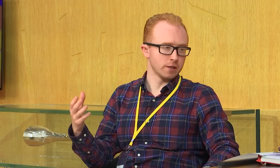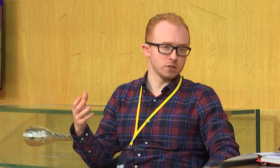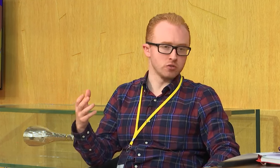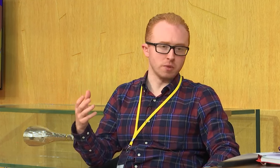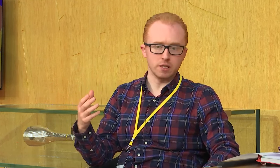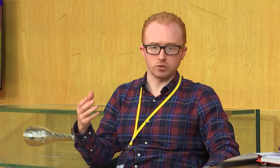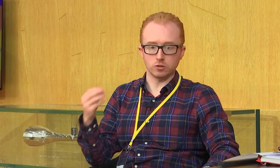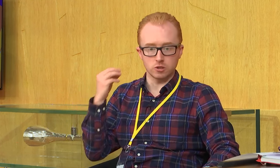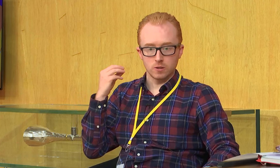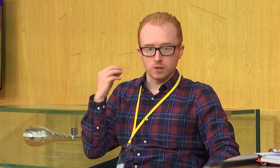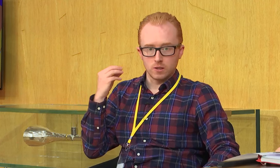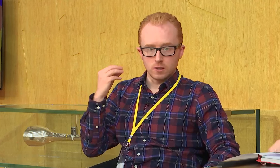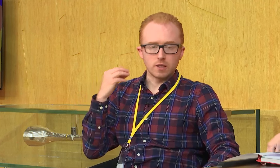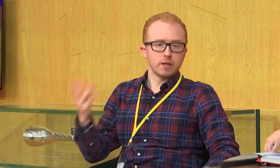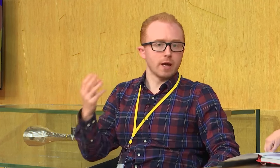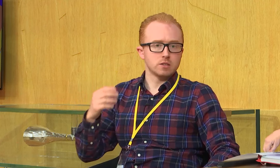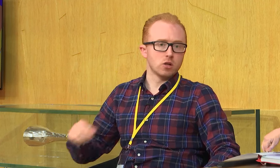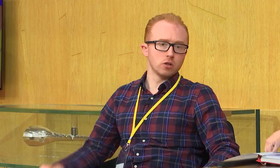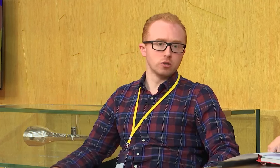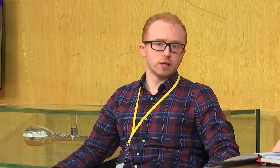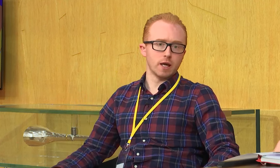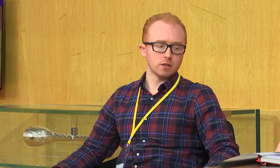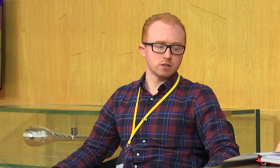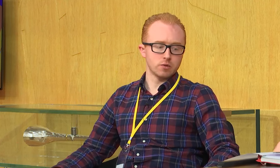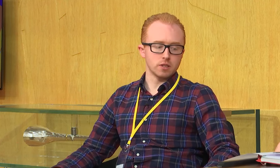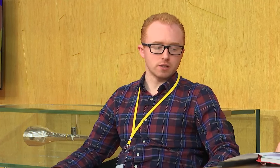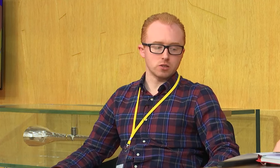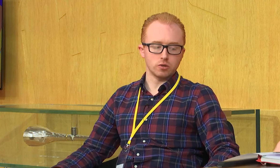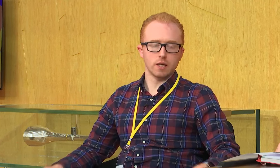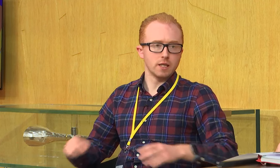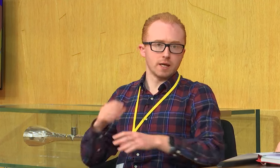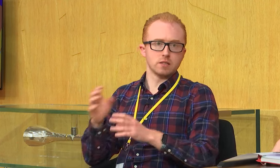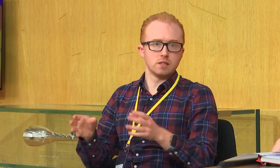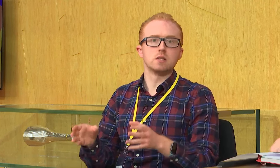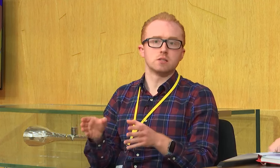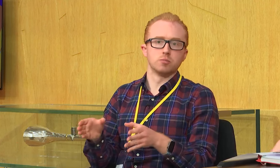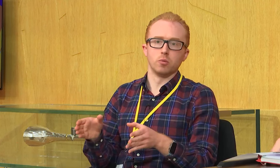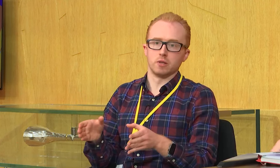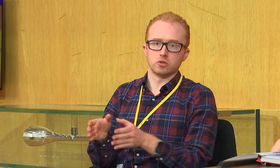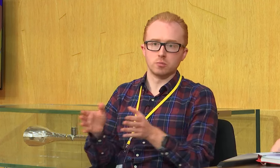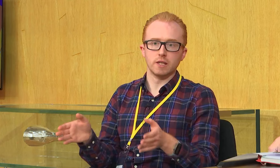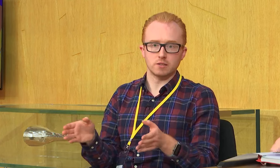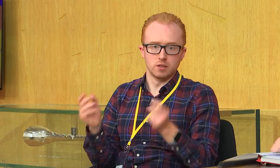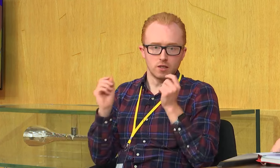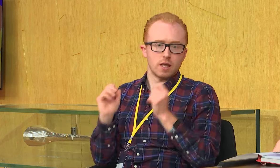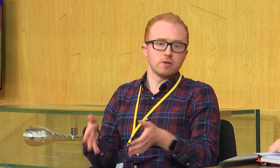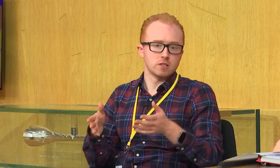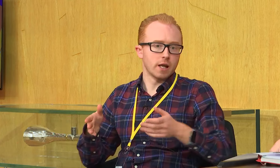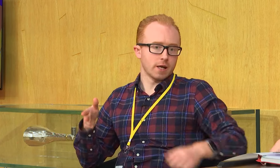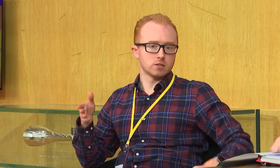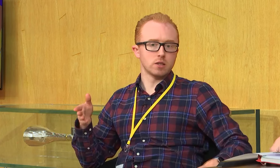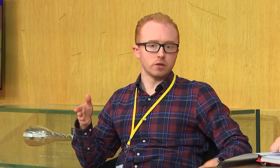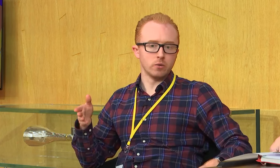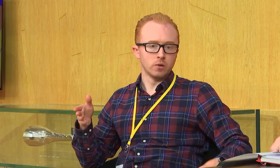my second year of the media course, that they actually started looking at it, because they realized, okay, he actually needs these support measures in place if he's